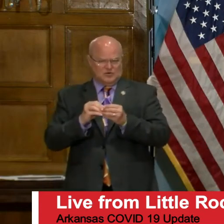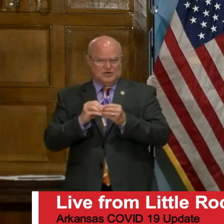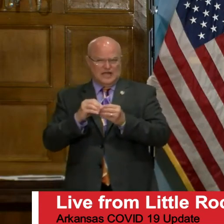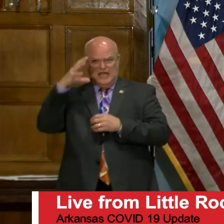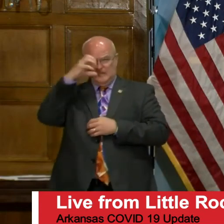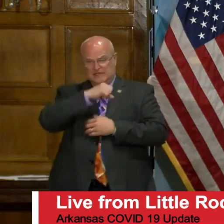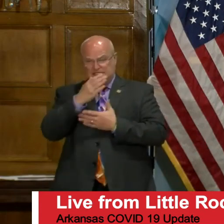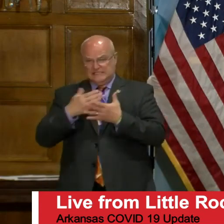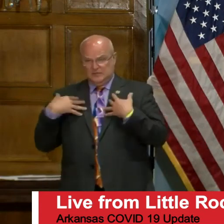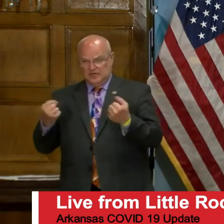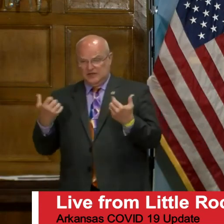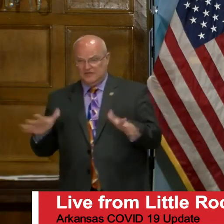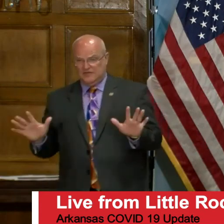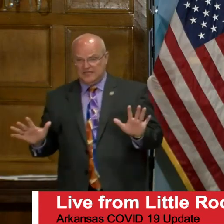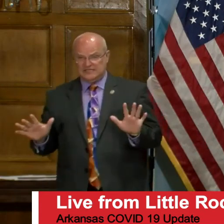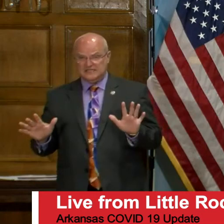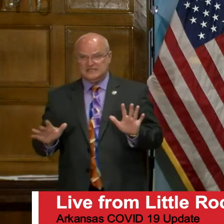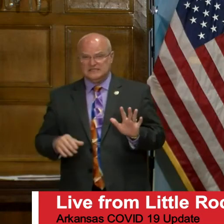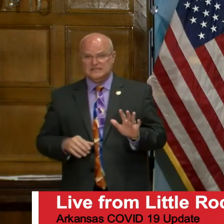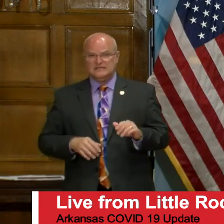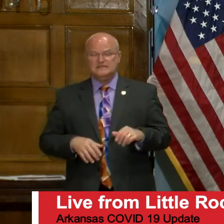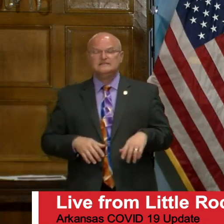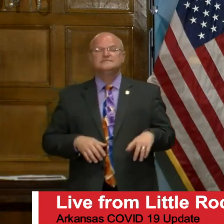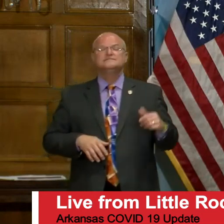gathering some of those are recovered.